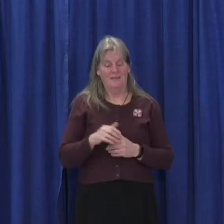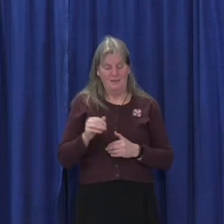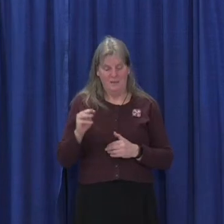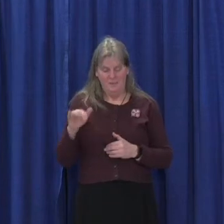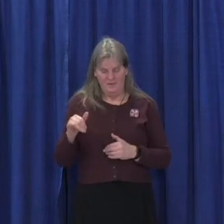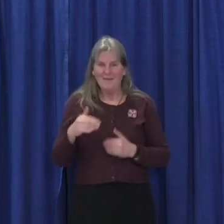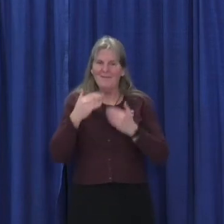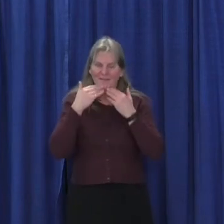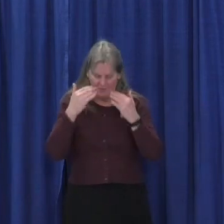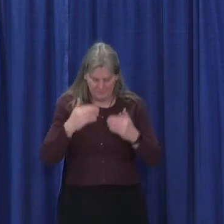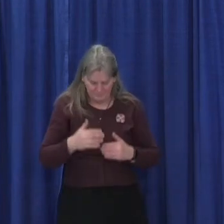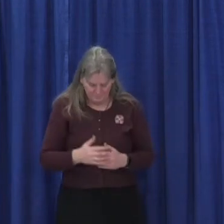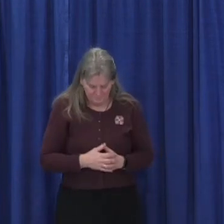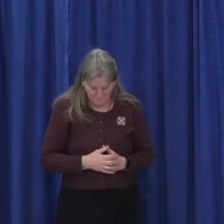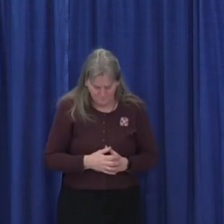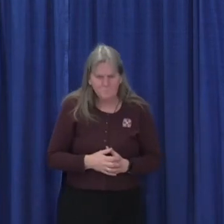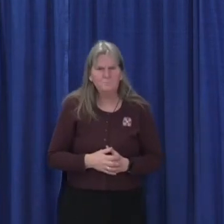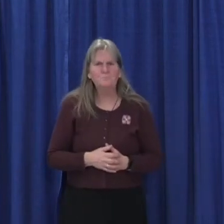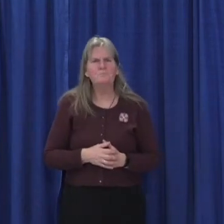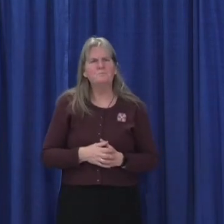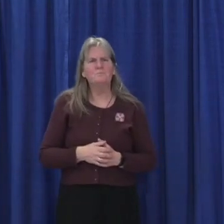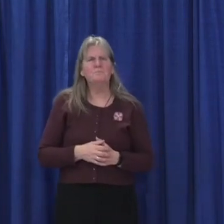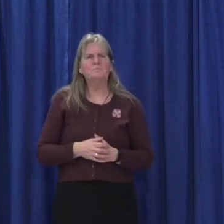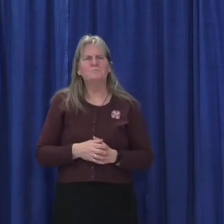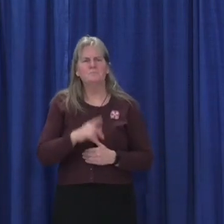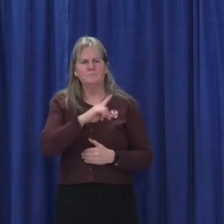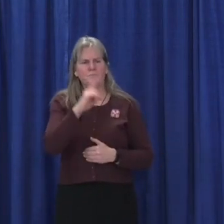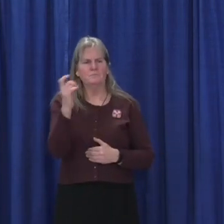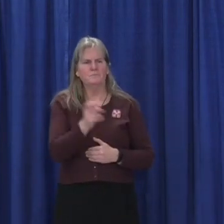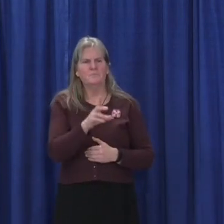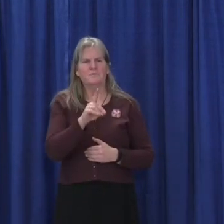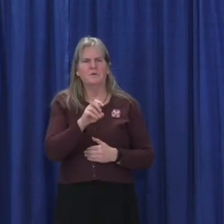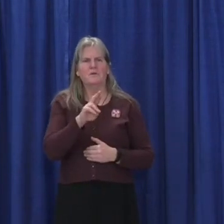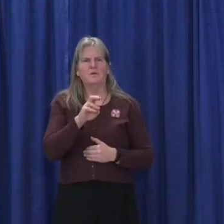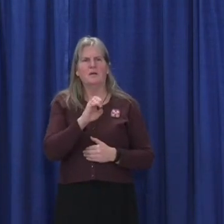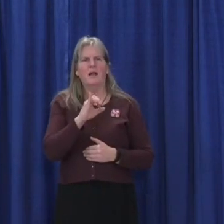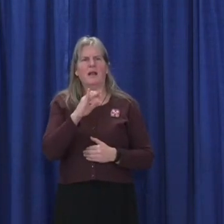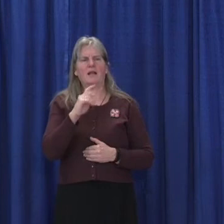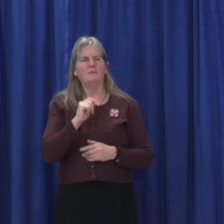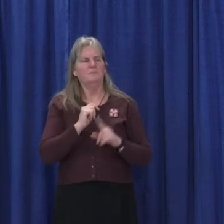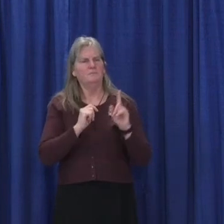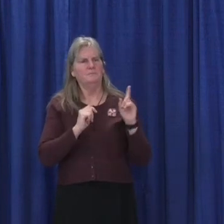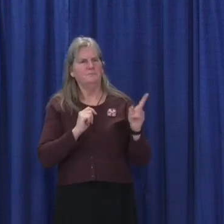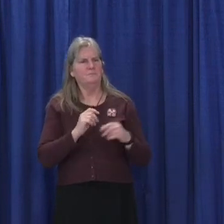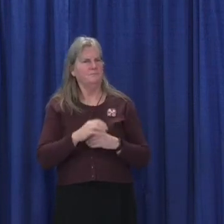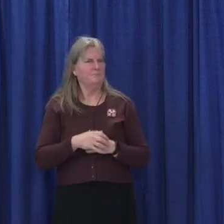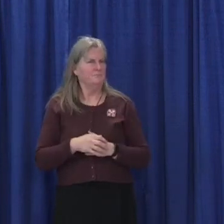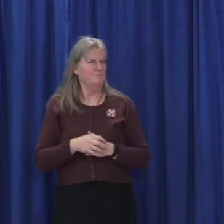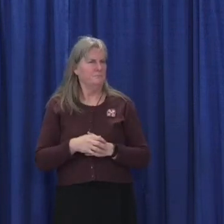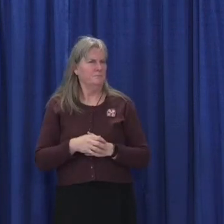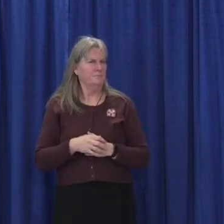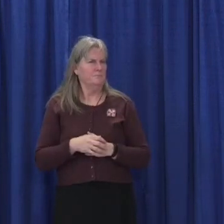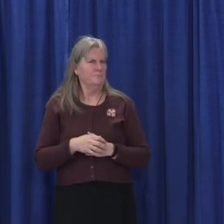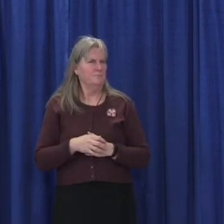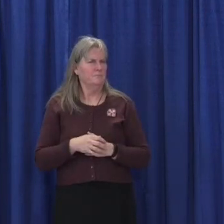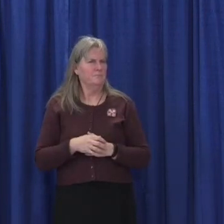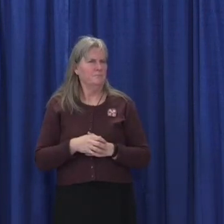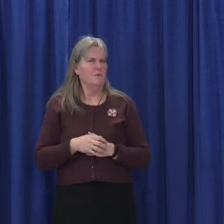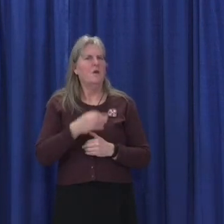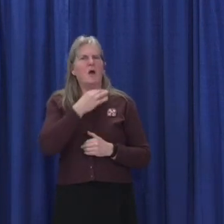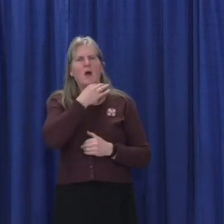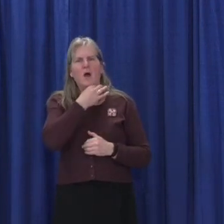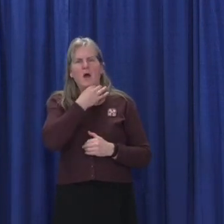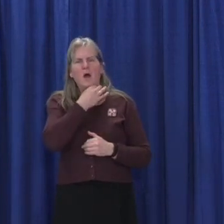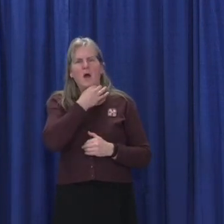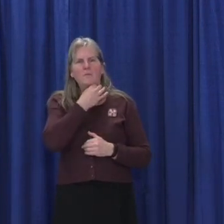Hi, thank you. This question is for Dr. Elliott. I was wondering if there's been any severe cases of COVID-19 in